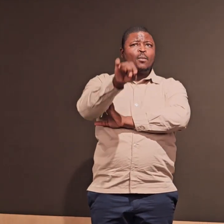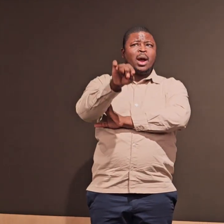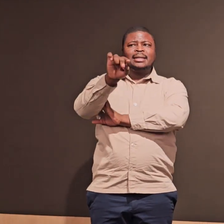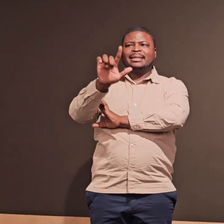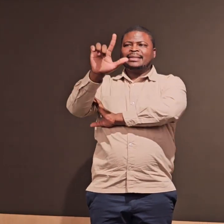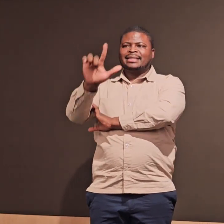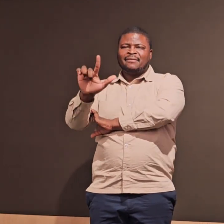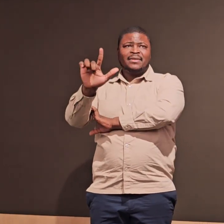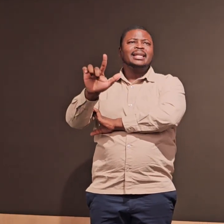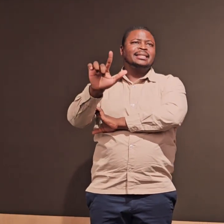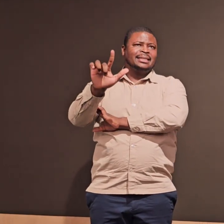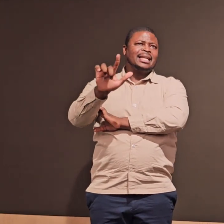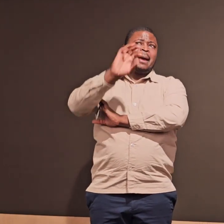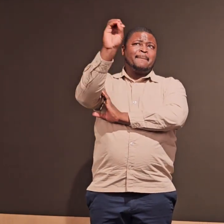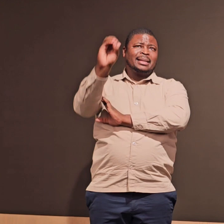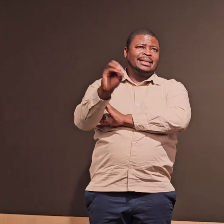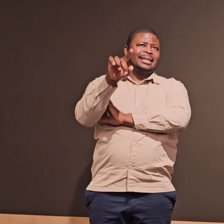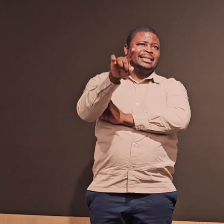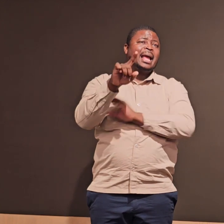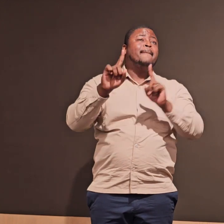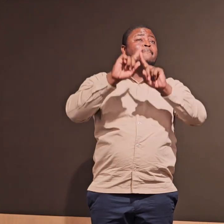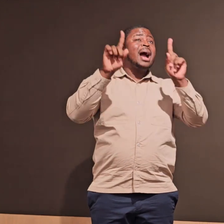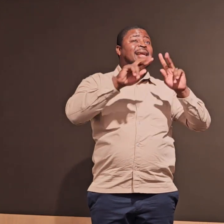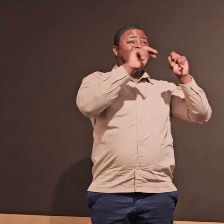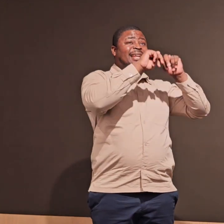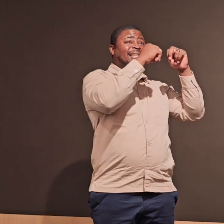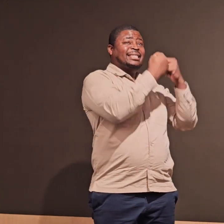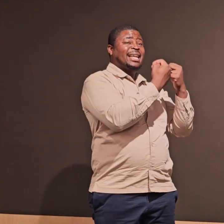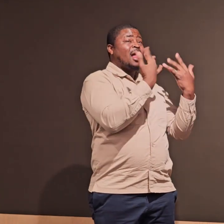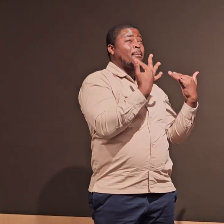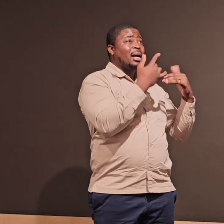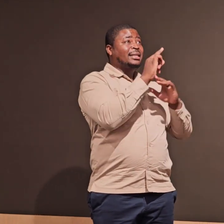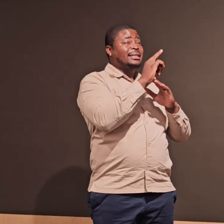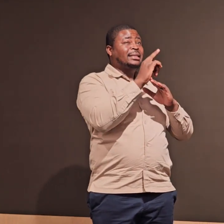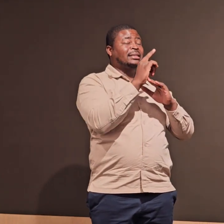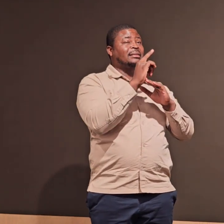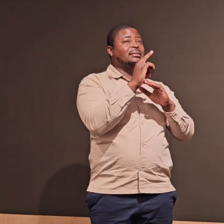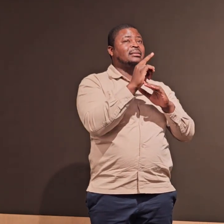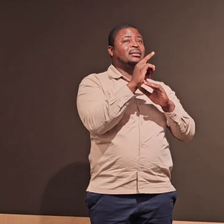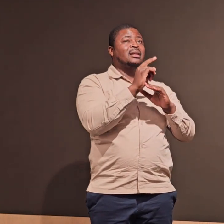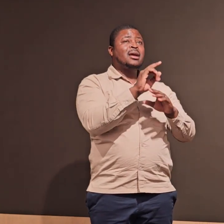to stunting, whereas the national average is about